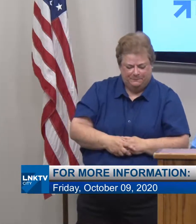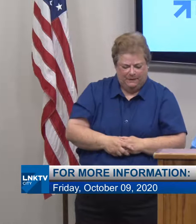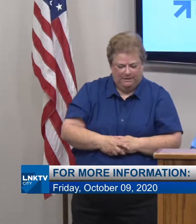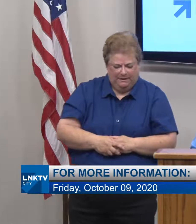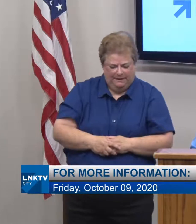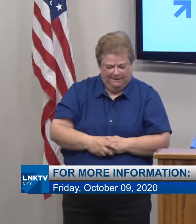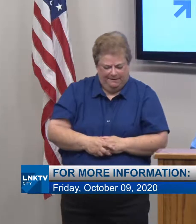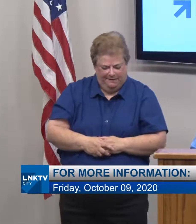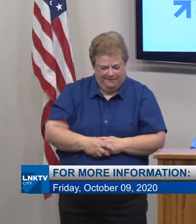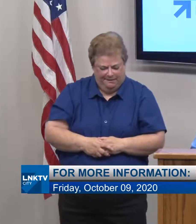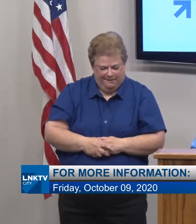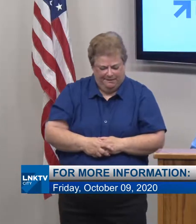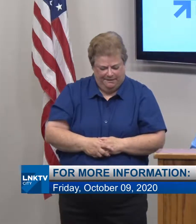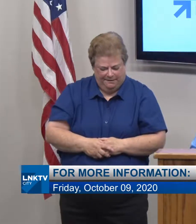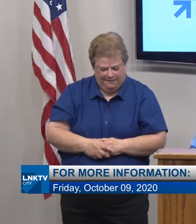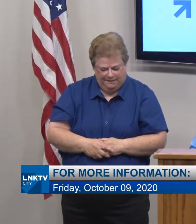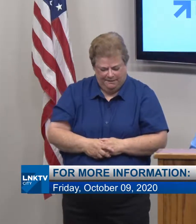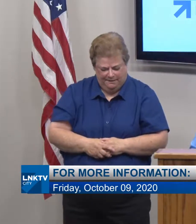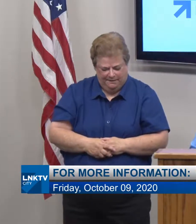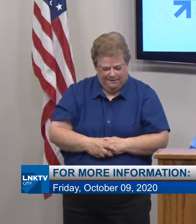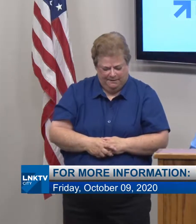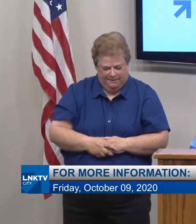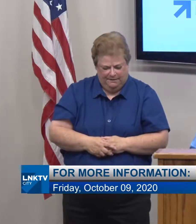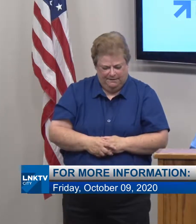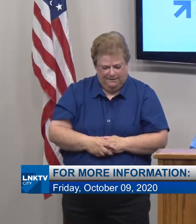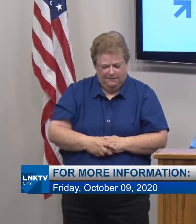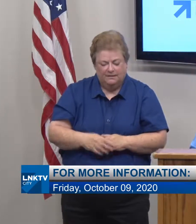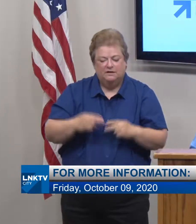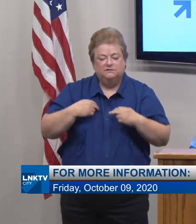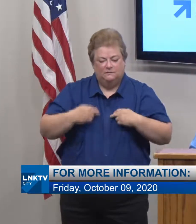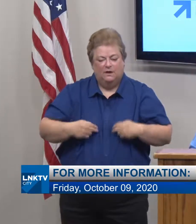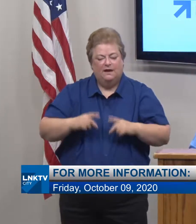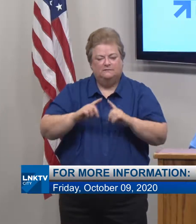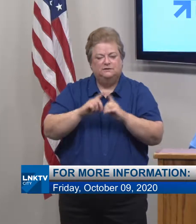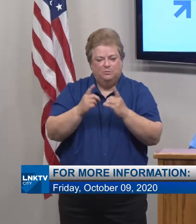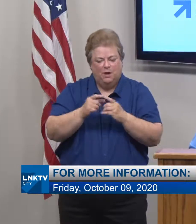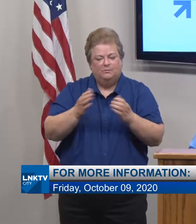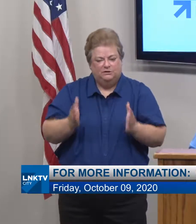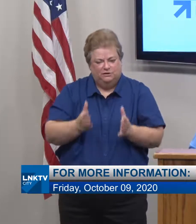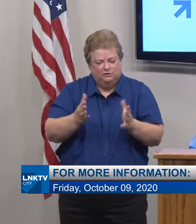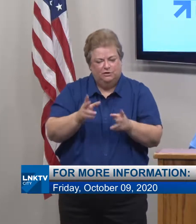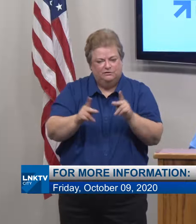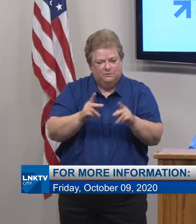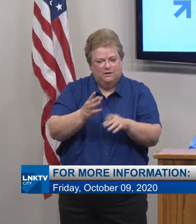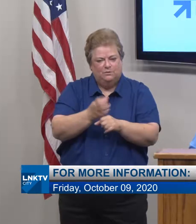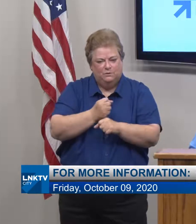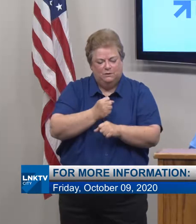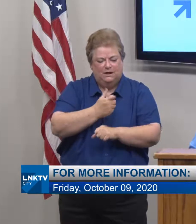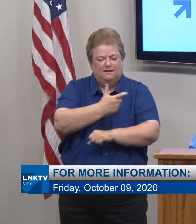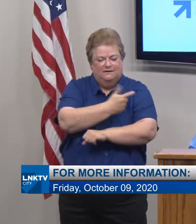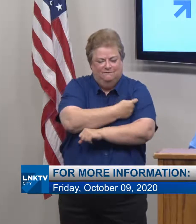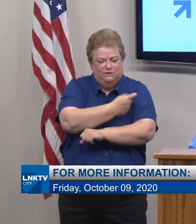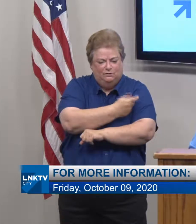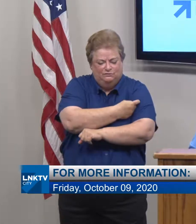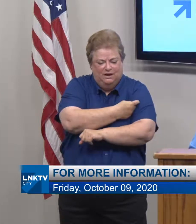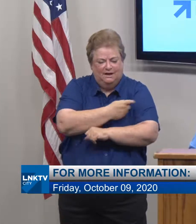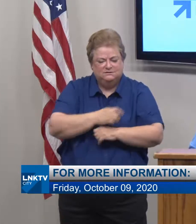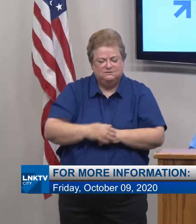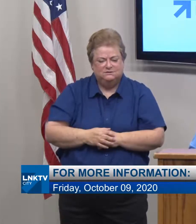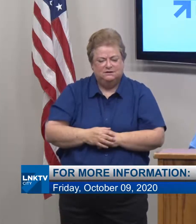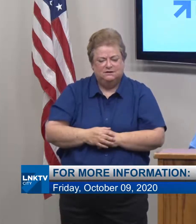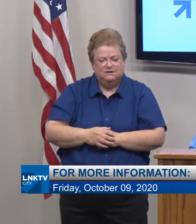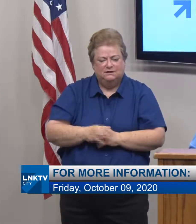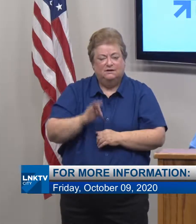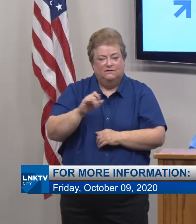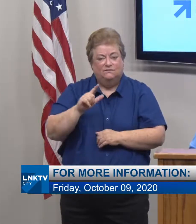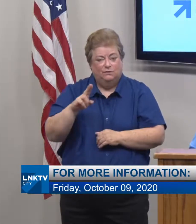First, will people, obviously the health department's been encouraging people to get their flu shots by Halloween. Will people on